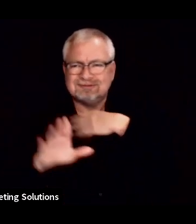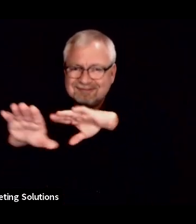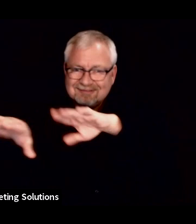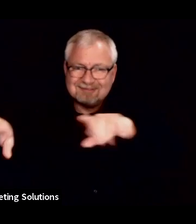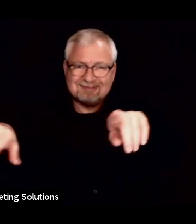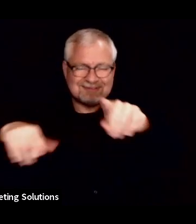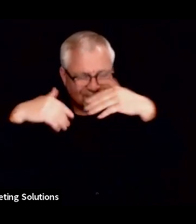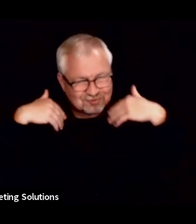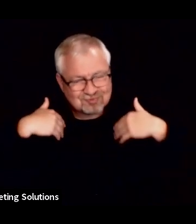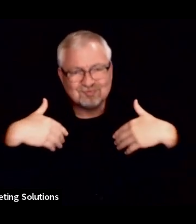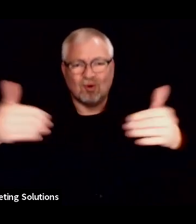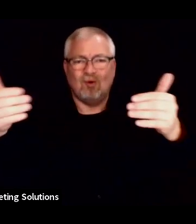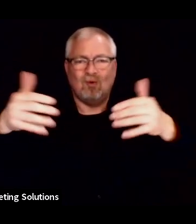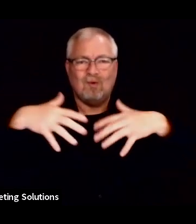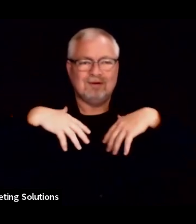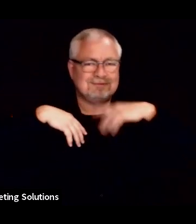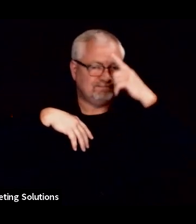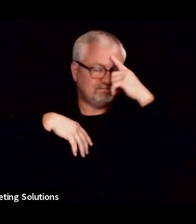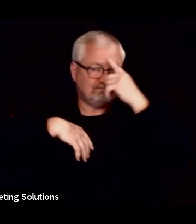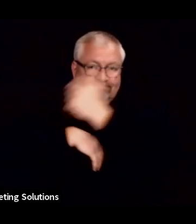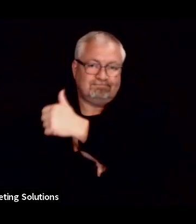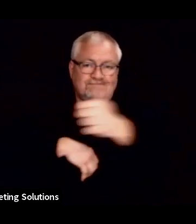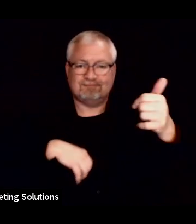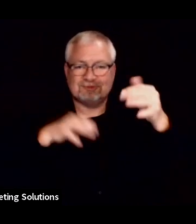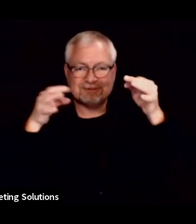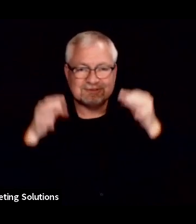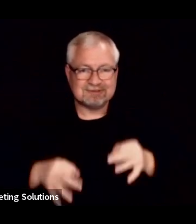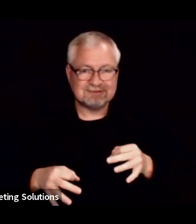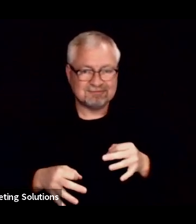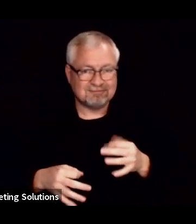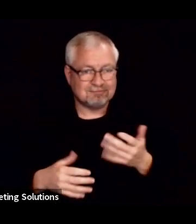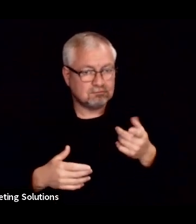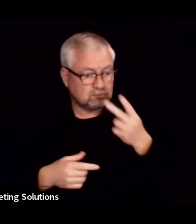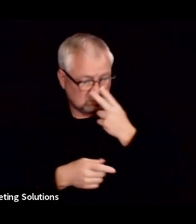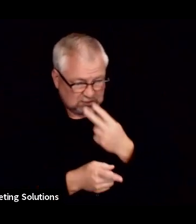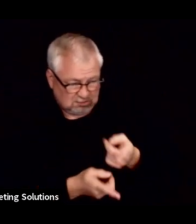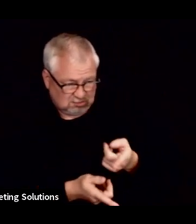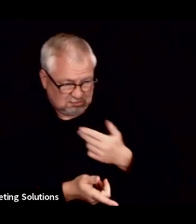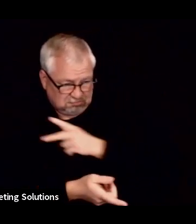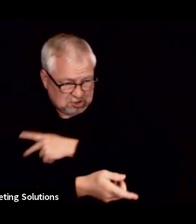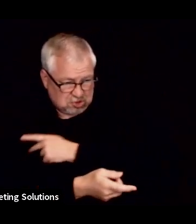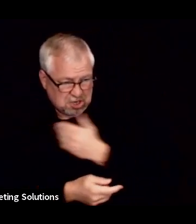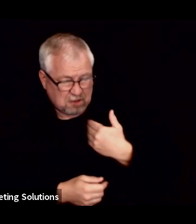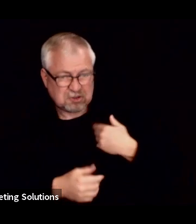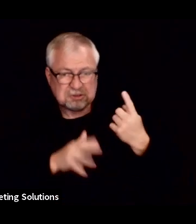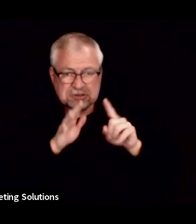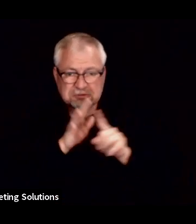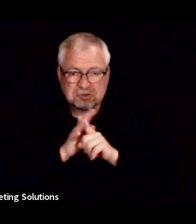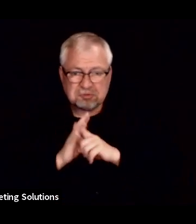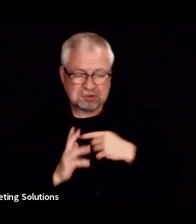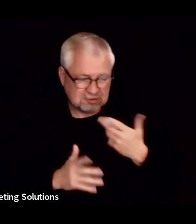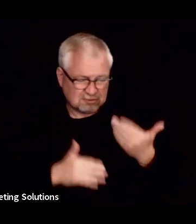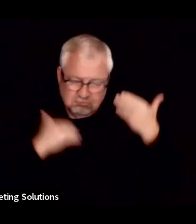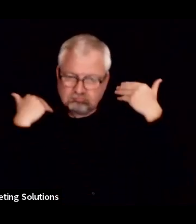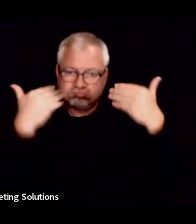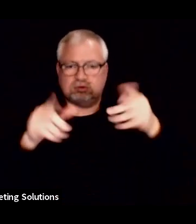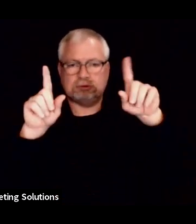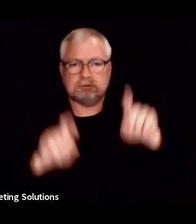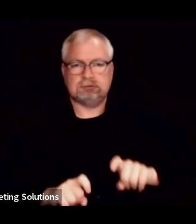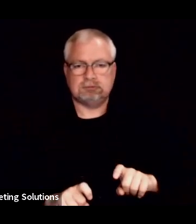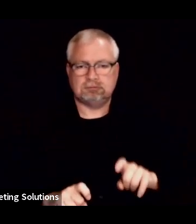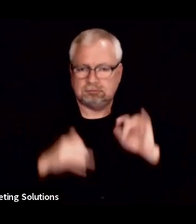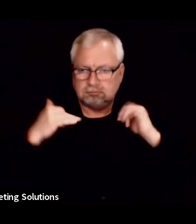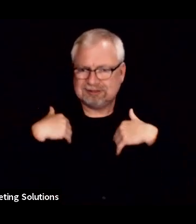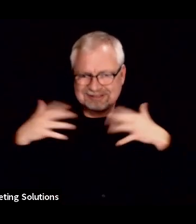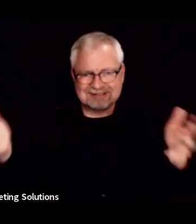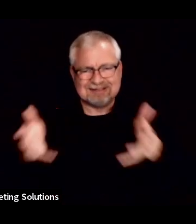symptoms might be indicative of COVID. That's what Dr. Linfield has said, Chris Erzman has said. We've continued to learn so much about